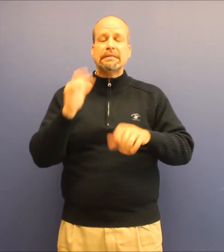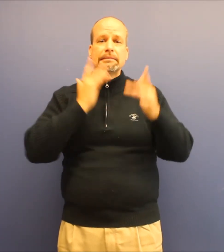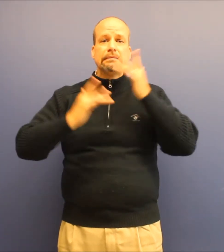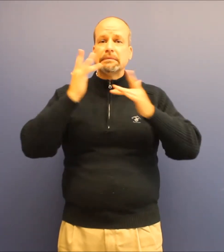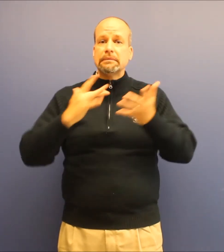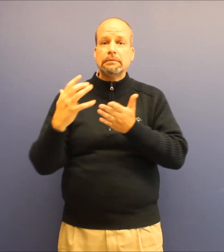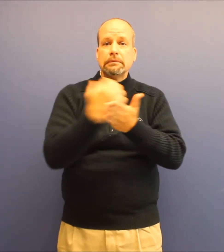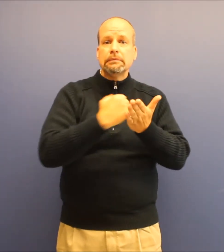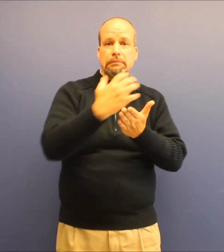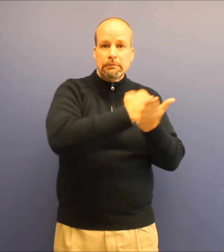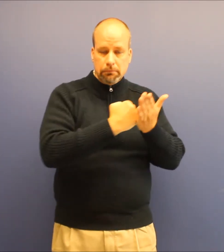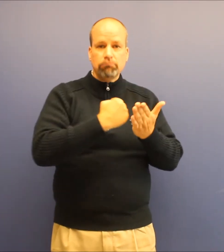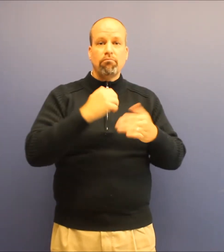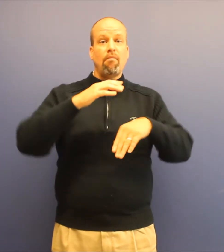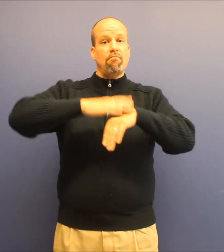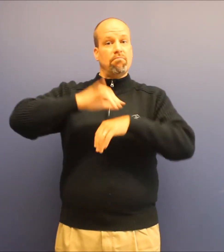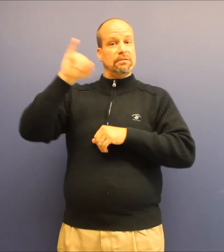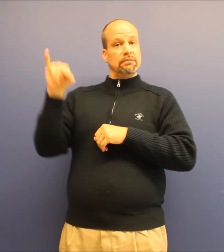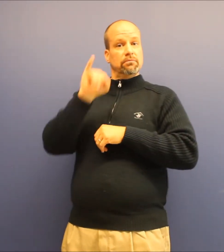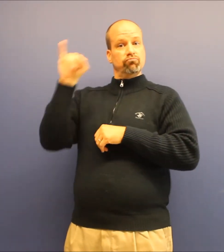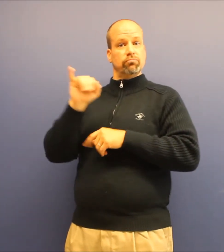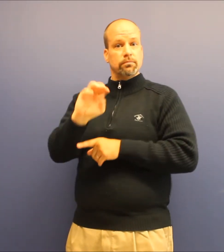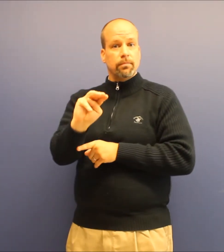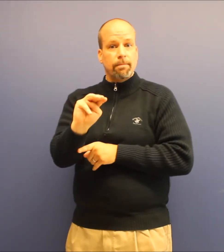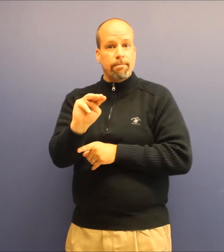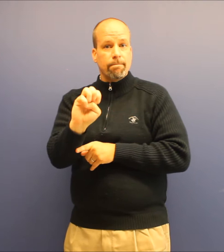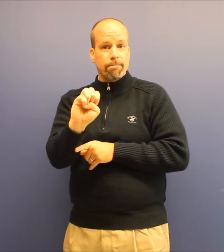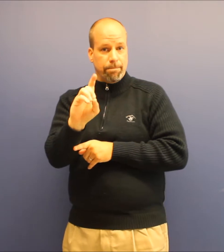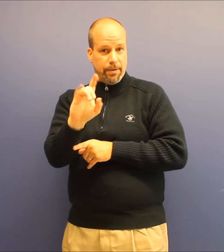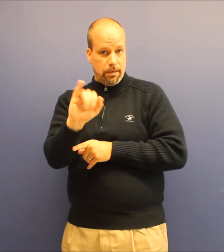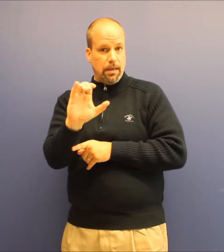This is for the working poor on Medicaid.